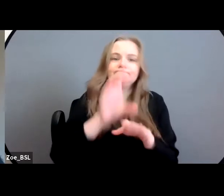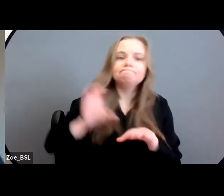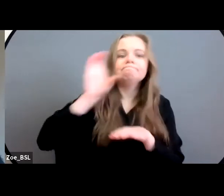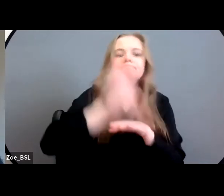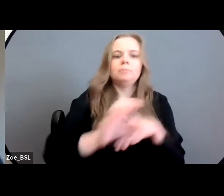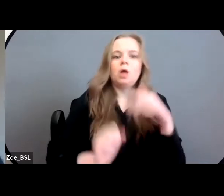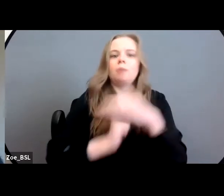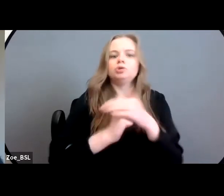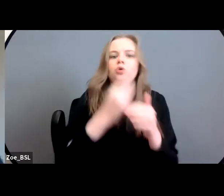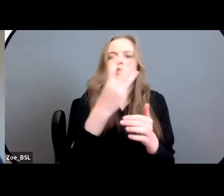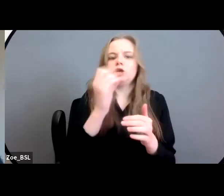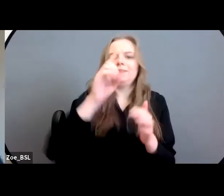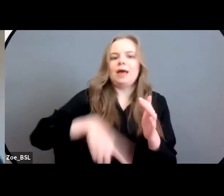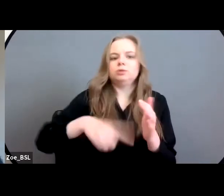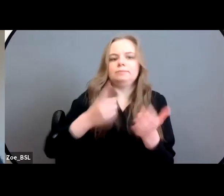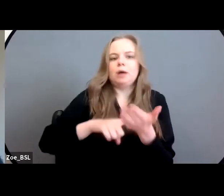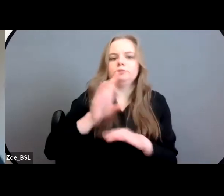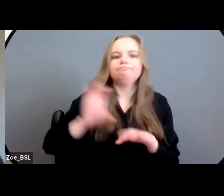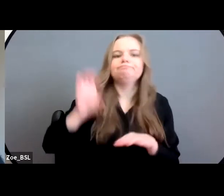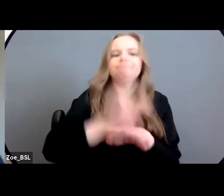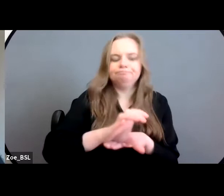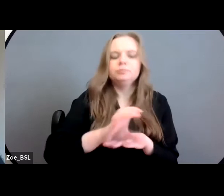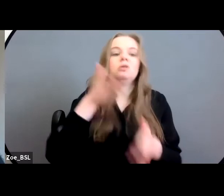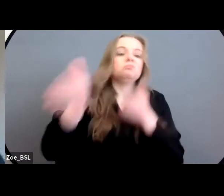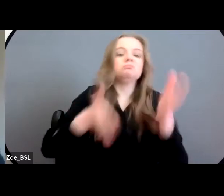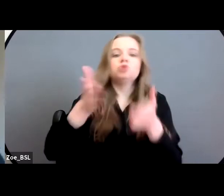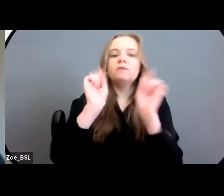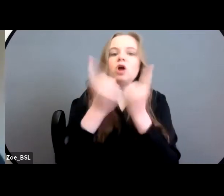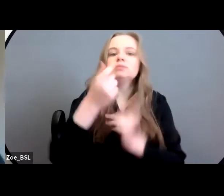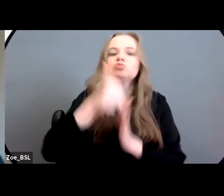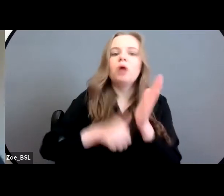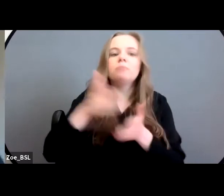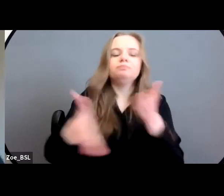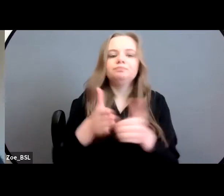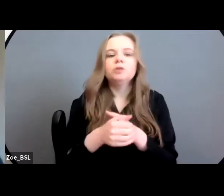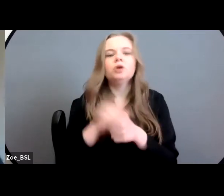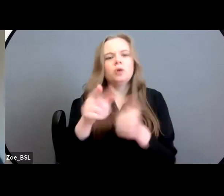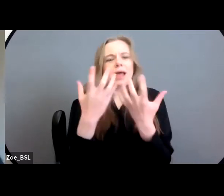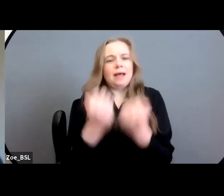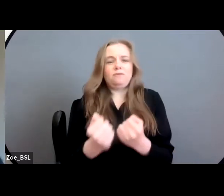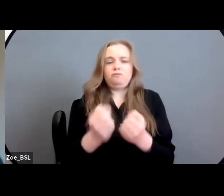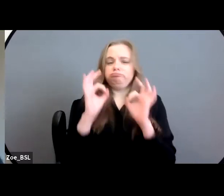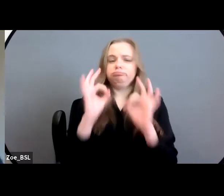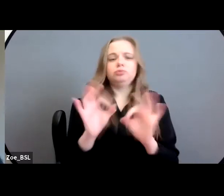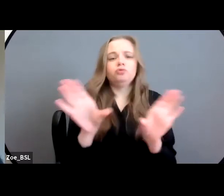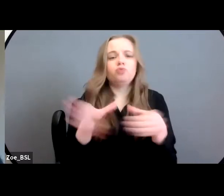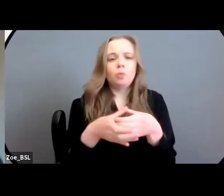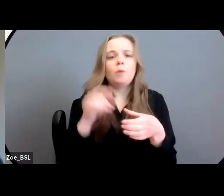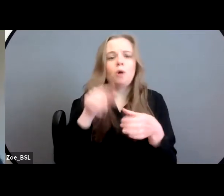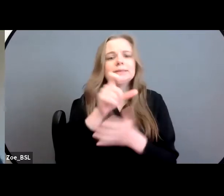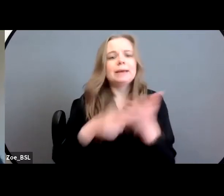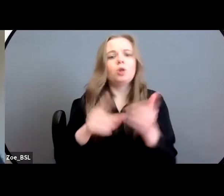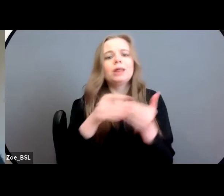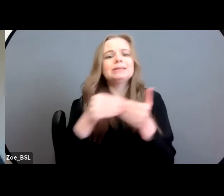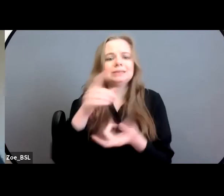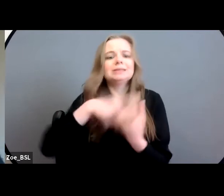take part in UK-based master's programmes. So we've got an exceptional group of disabled leaders that for the last few years have been going through that